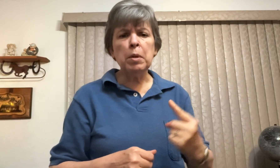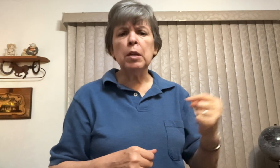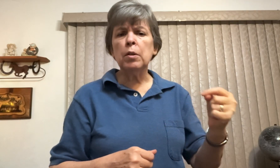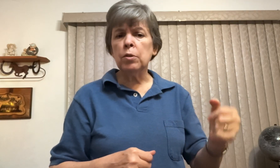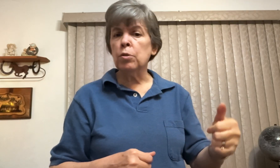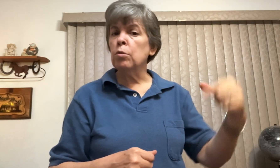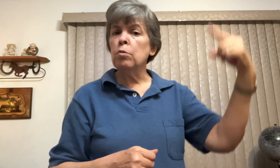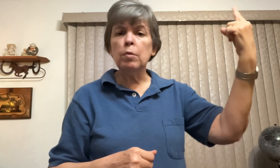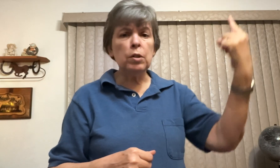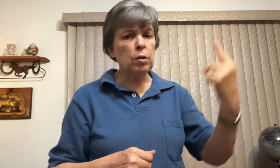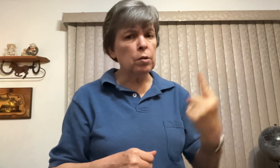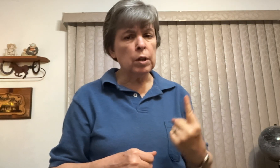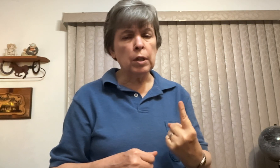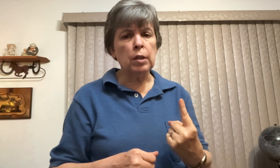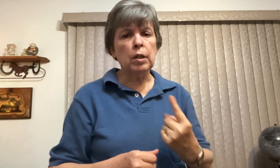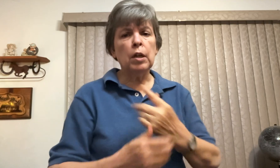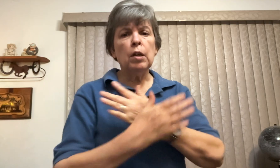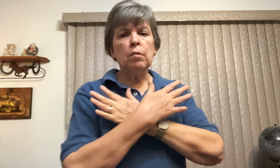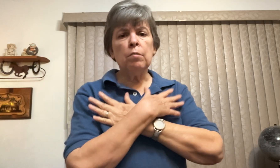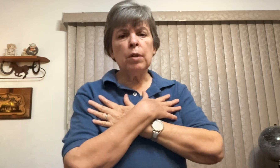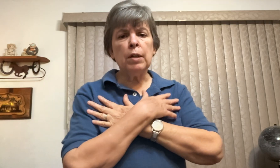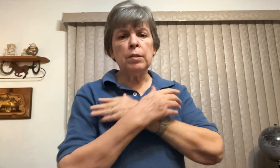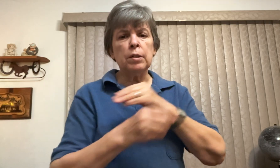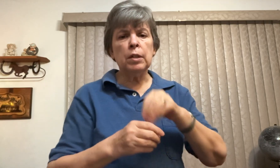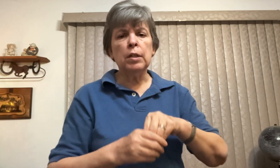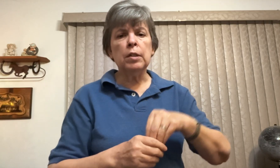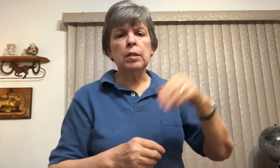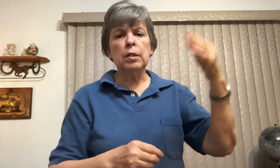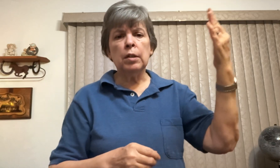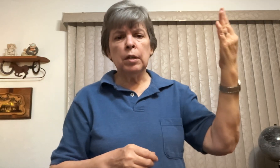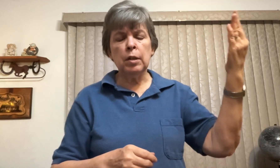coming, soon returning, rest in him.